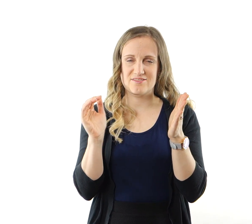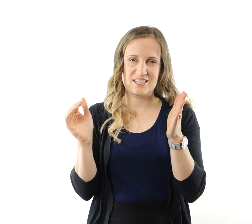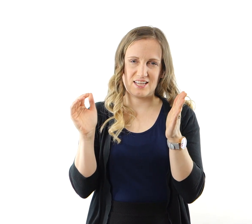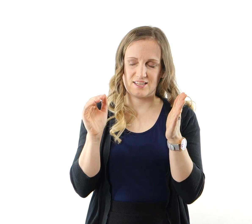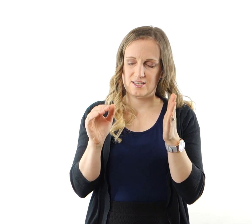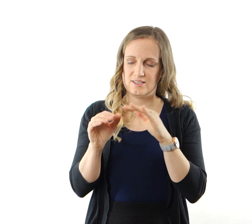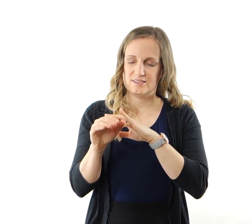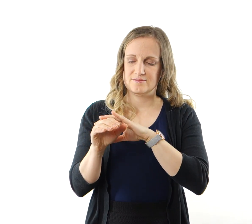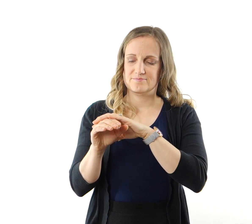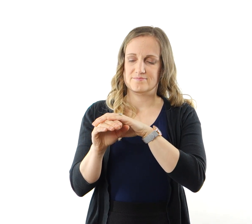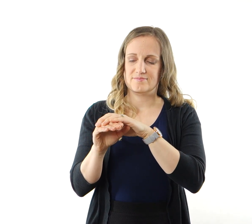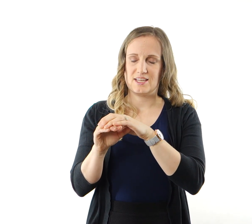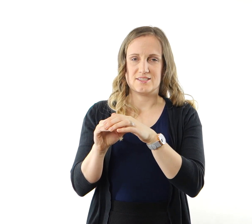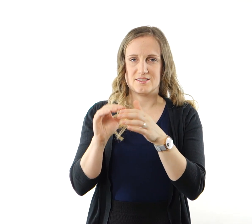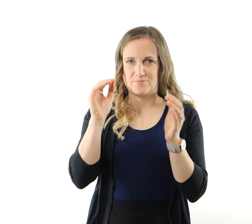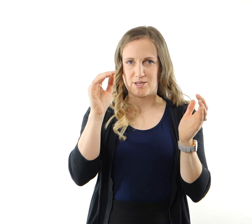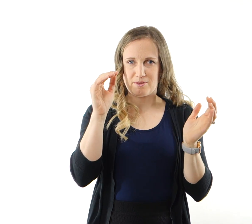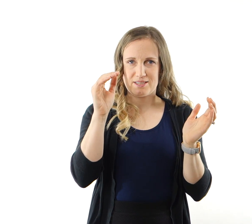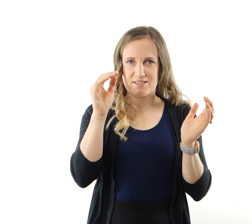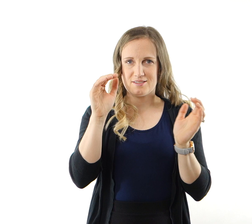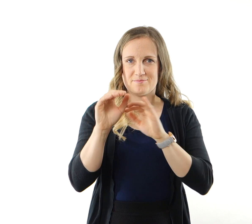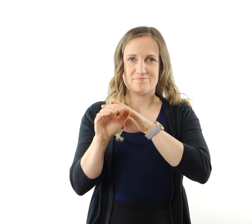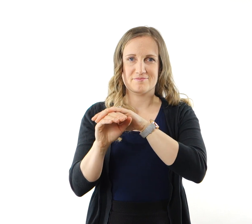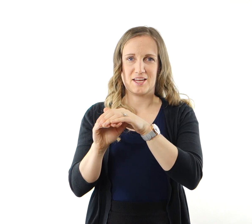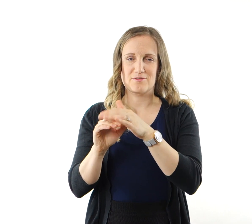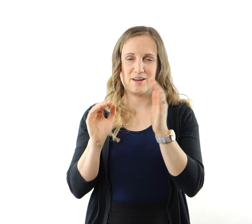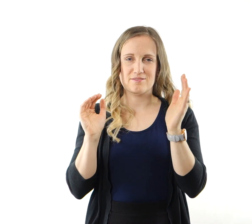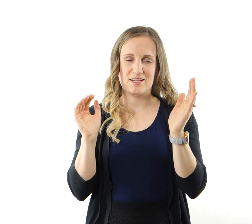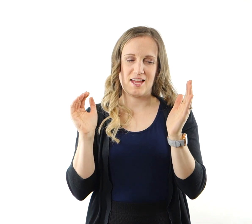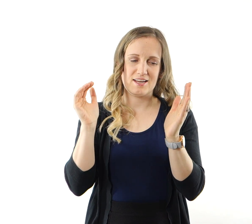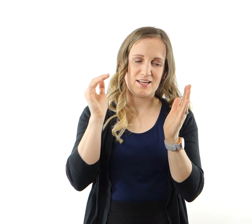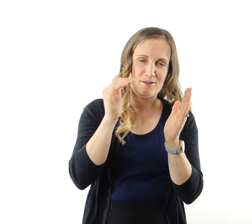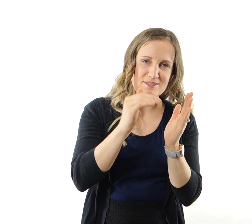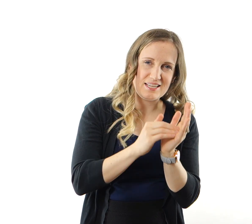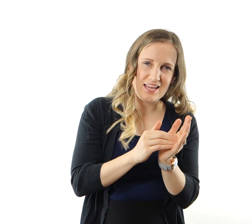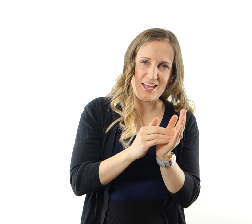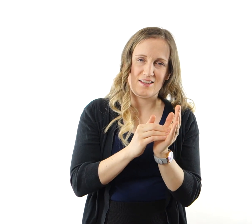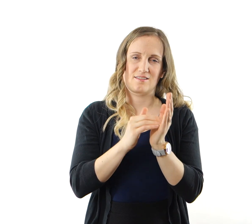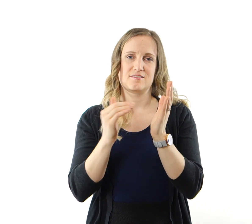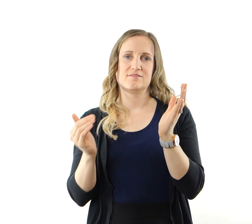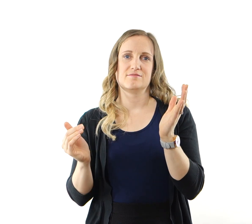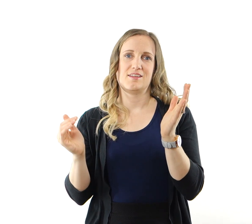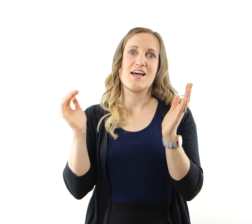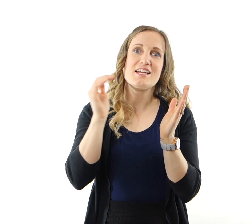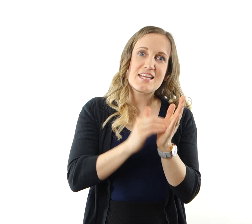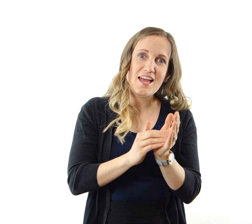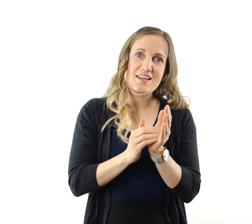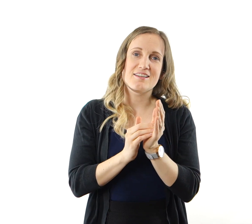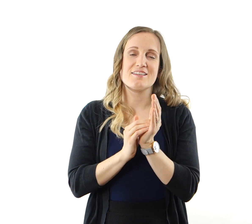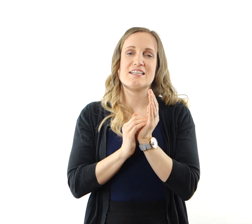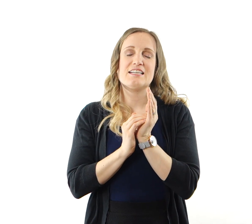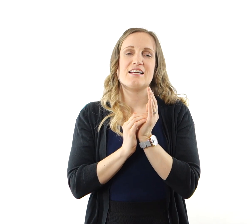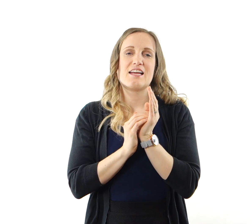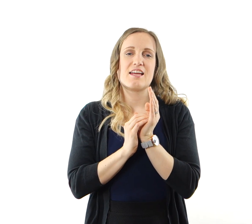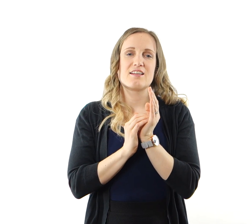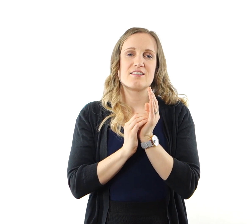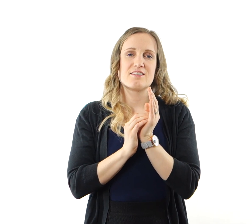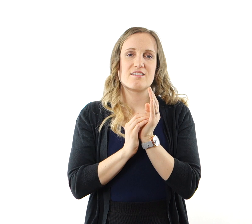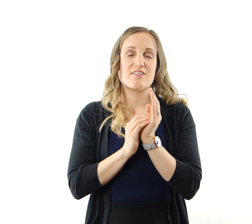like it's shaped like this, kind of round, and it comes again and again. And a lot of